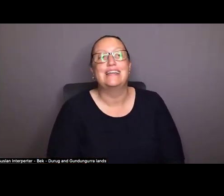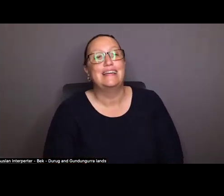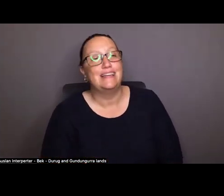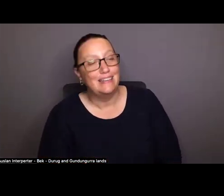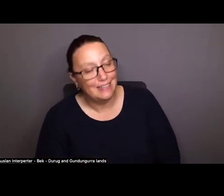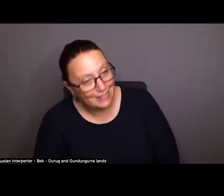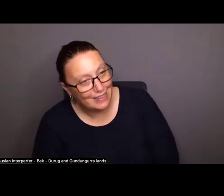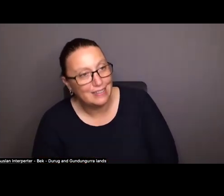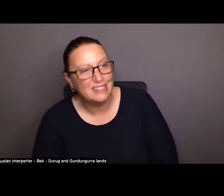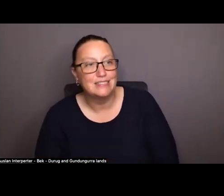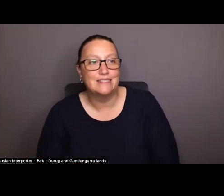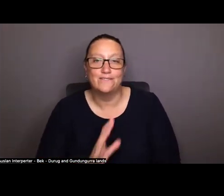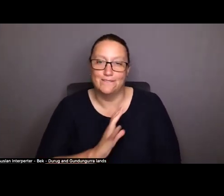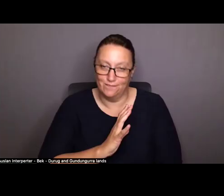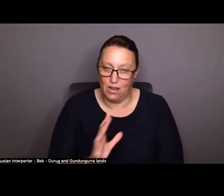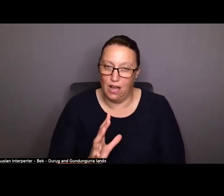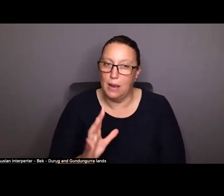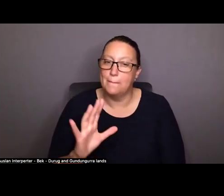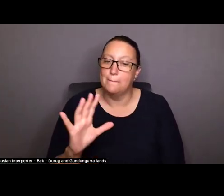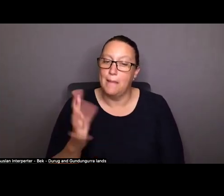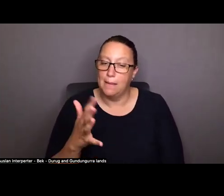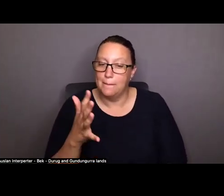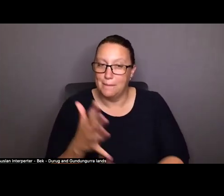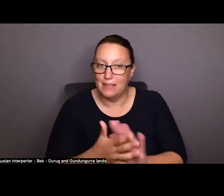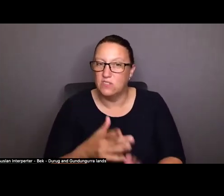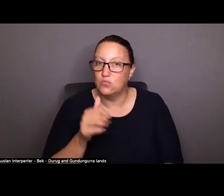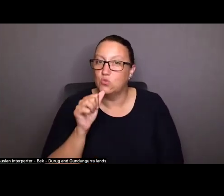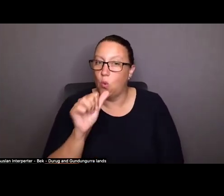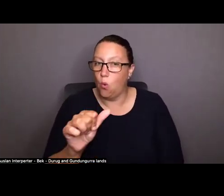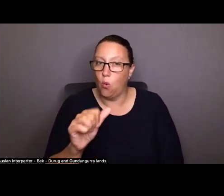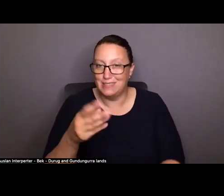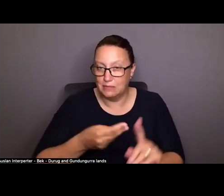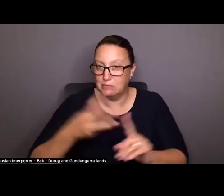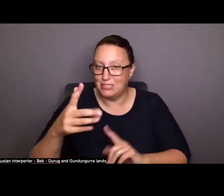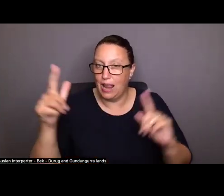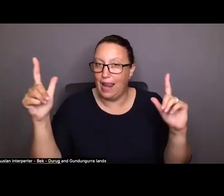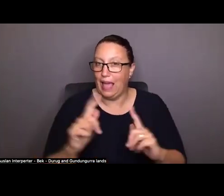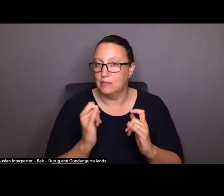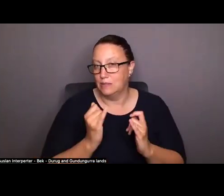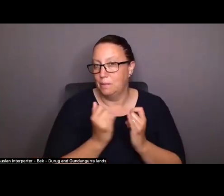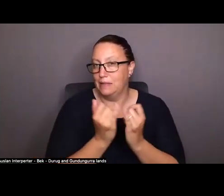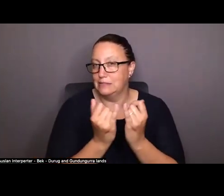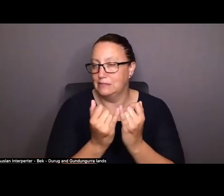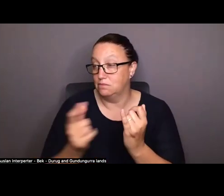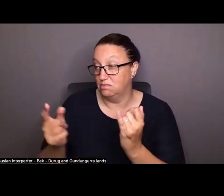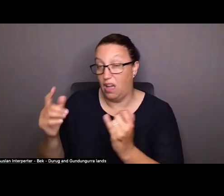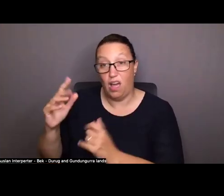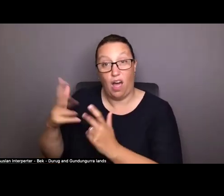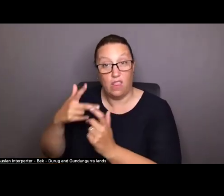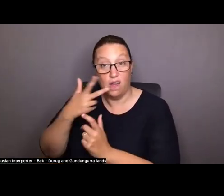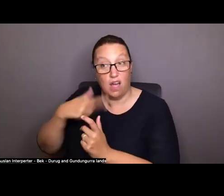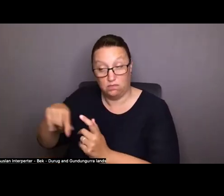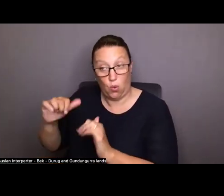Again, it may mean that your submission is less competitive than others who have confirmed